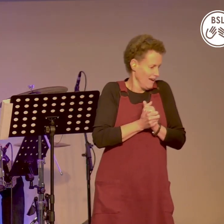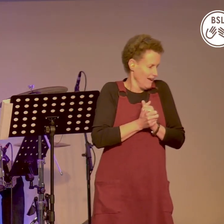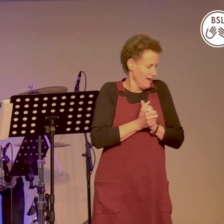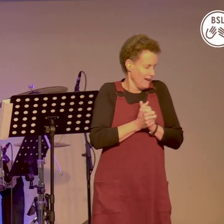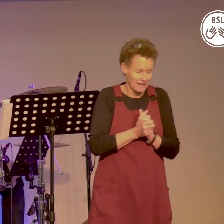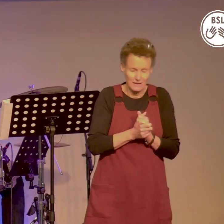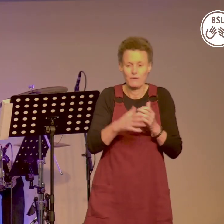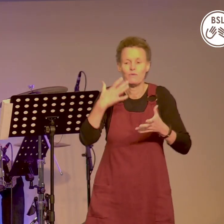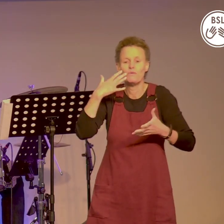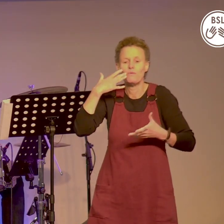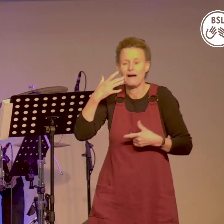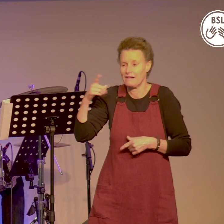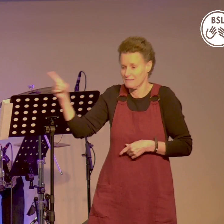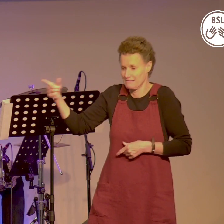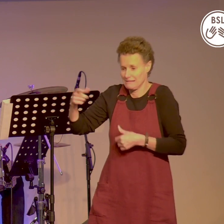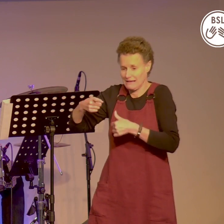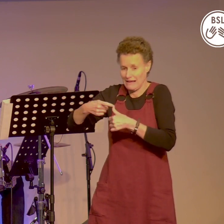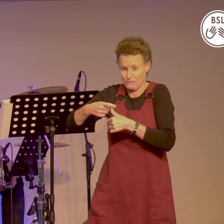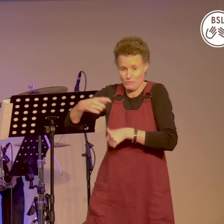Okay then.